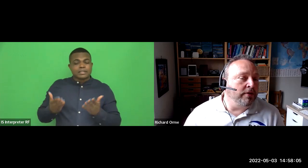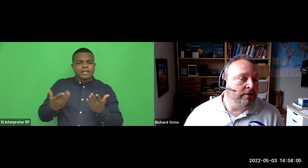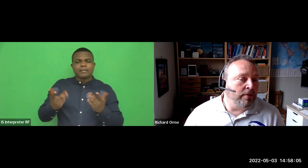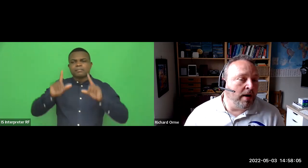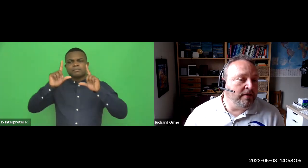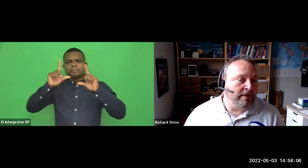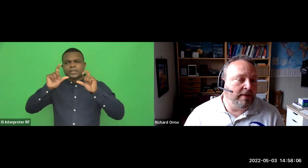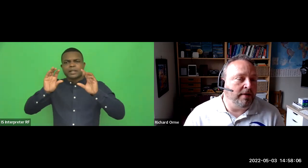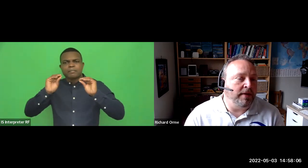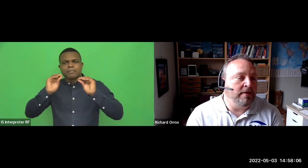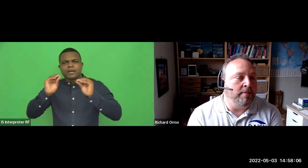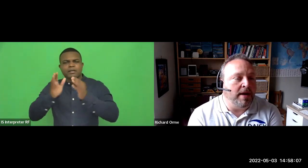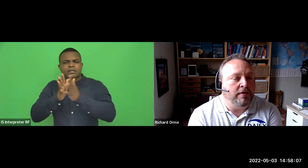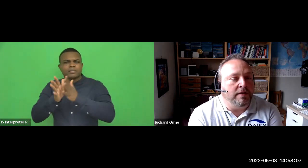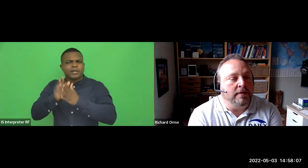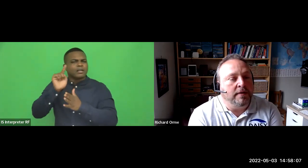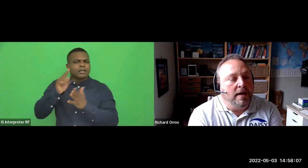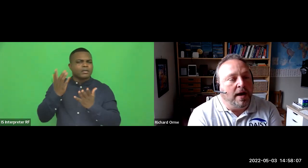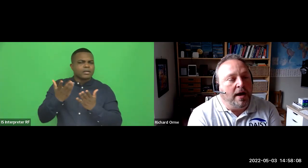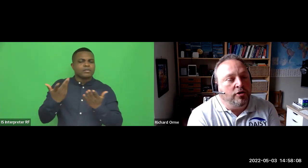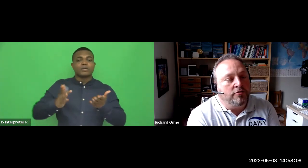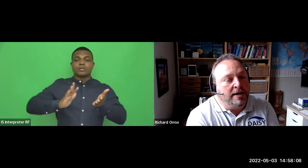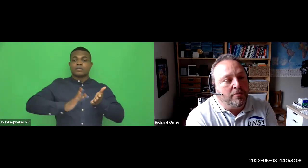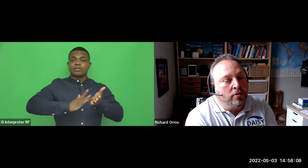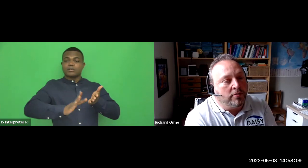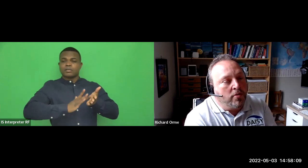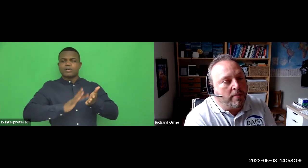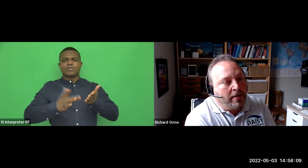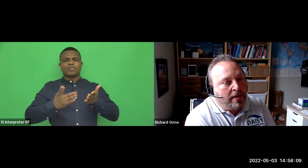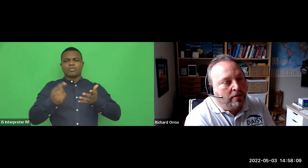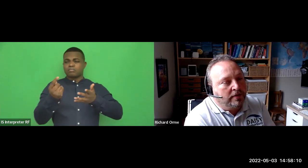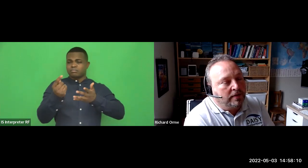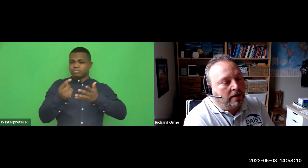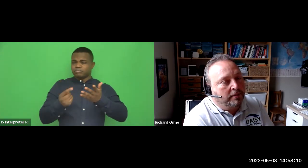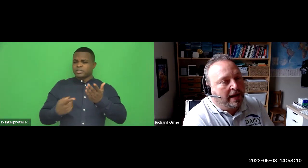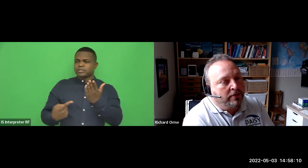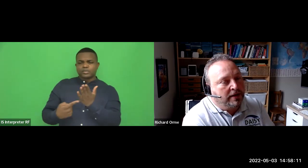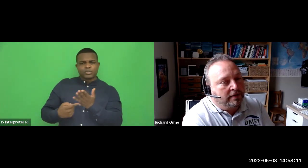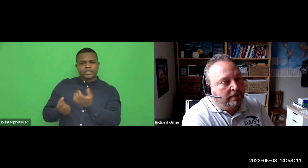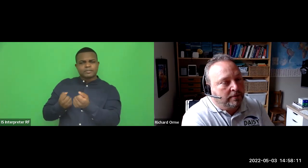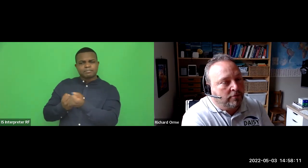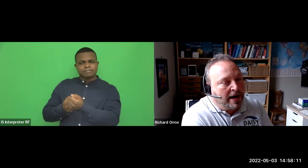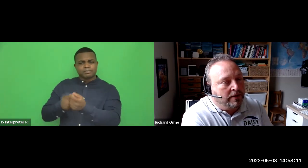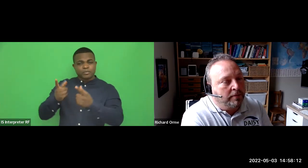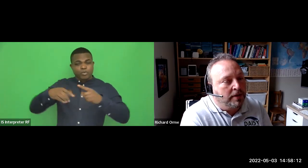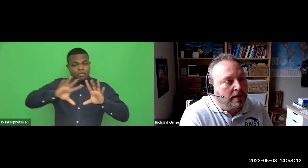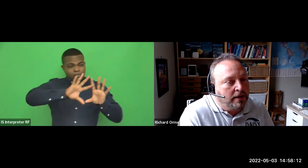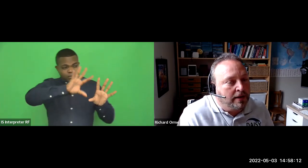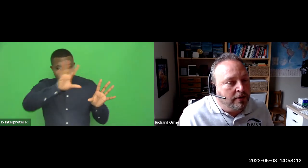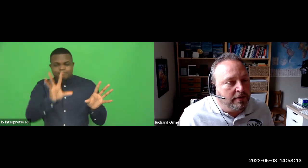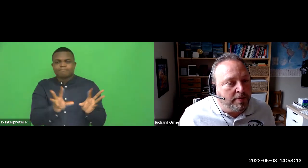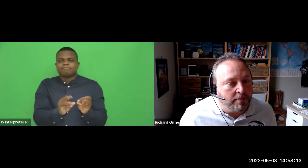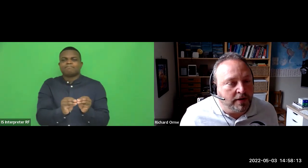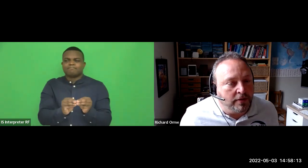We do lots of testing of these combinations, and you could read more about those at the Reading System Roundup